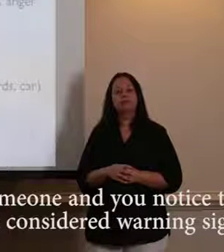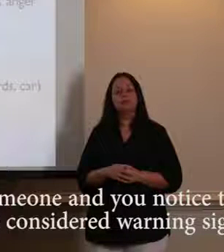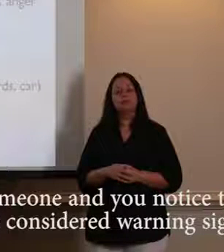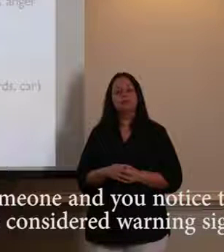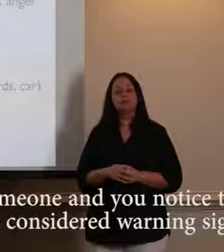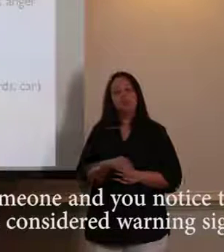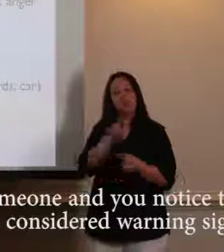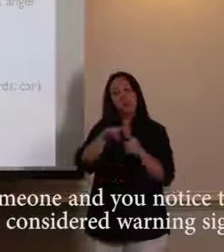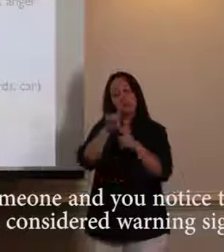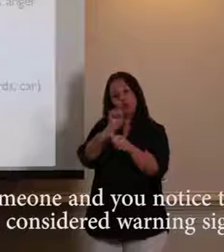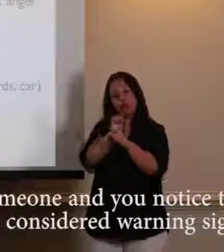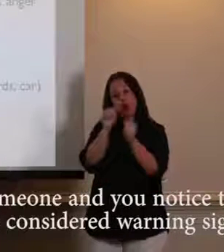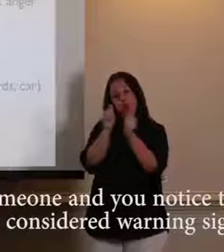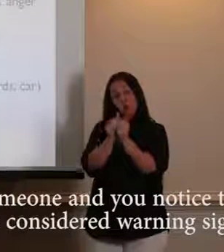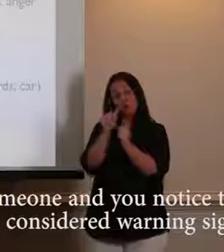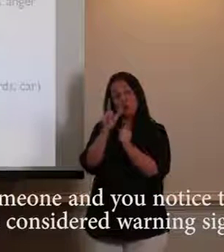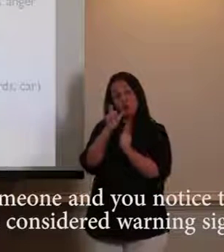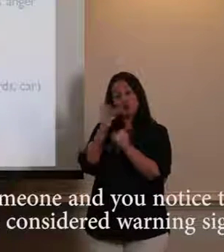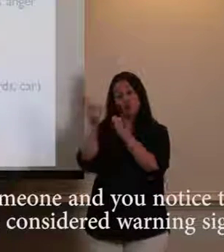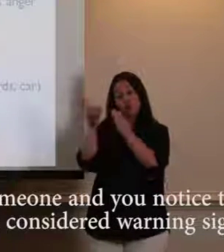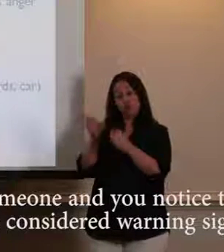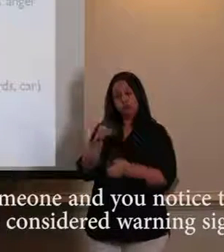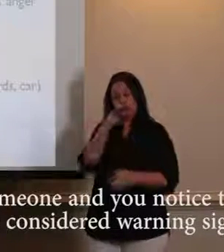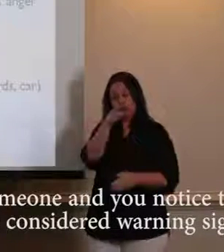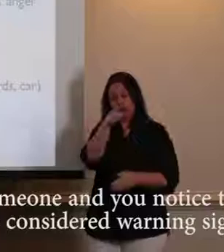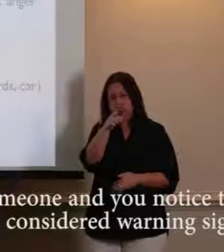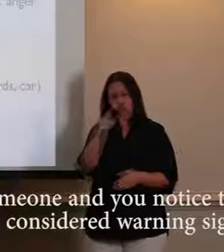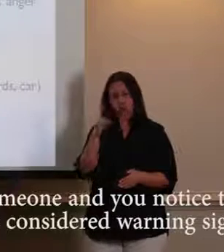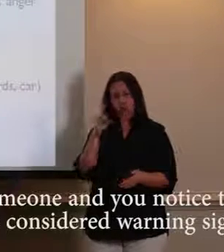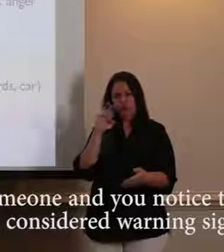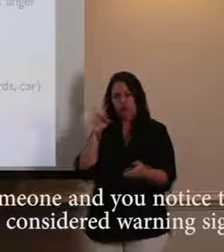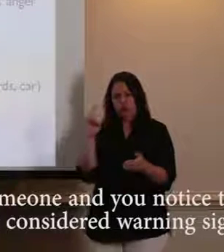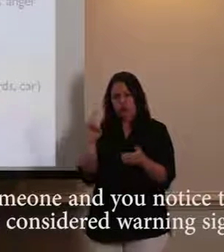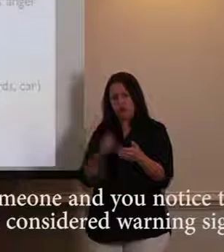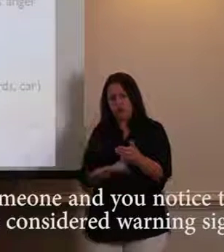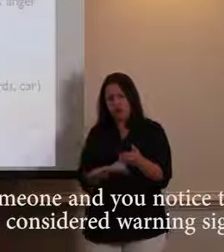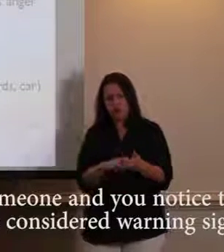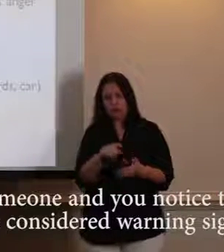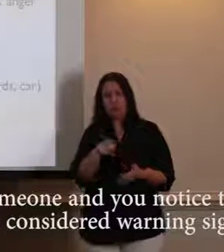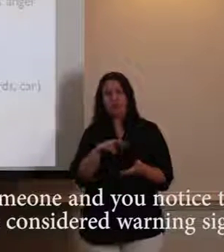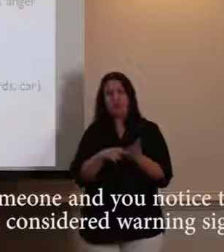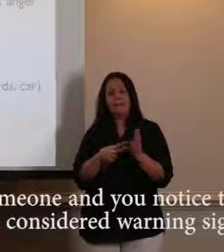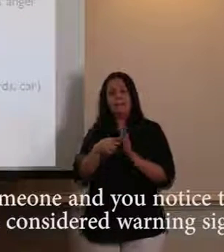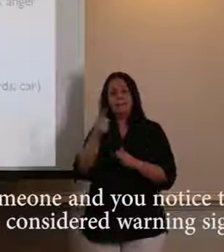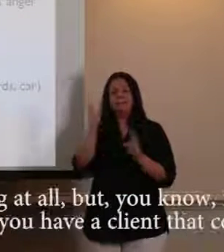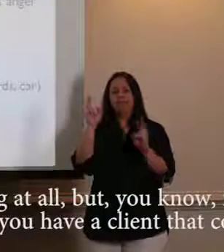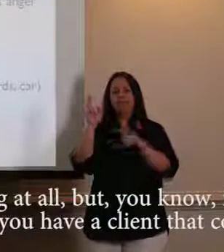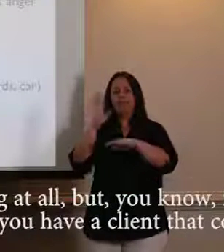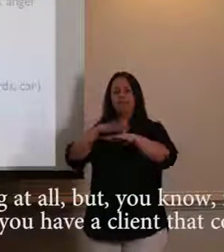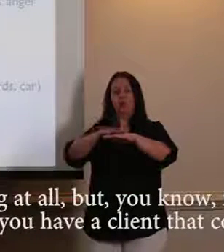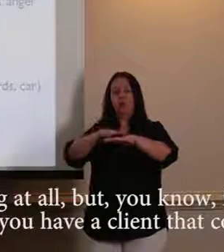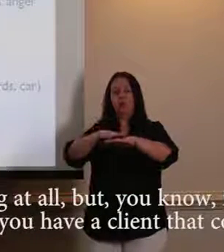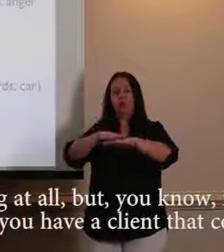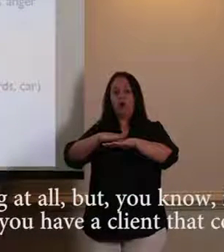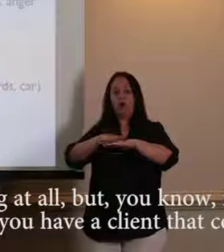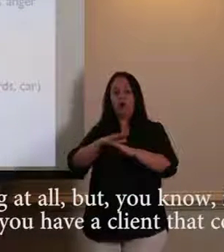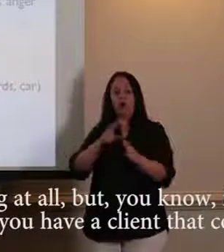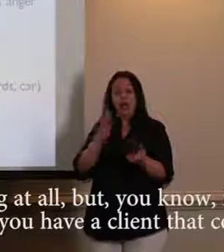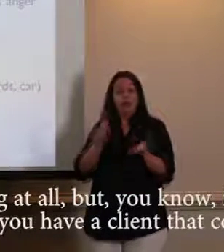When working with someone and you notice the following things, these can be considered warning signs, and it may not mean anything at